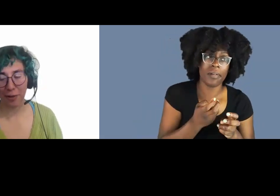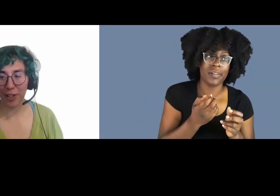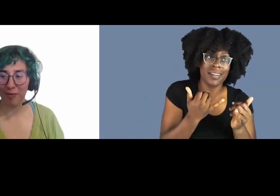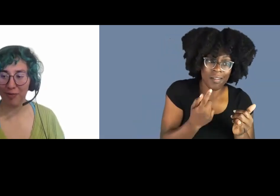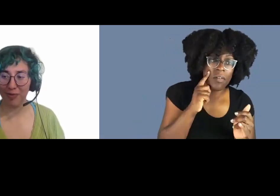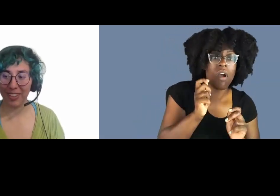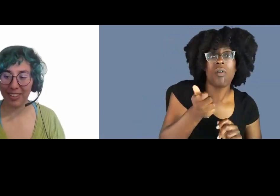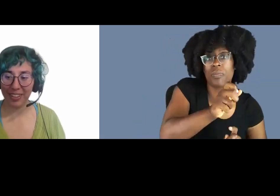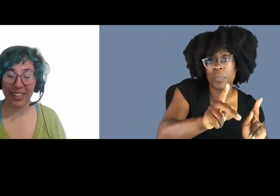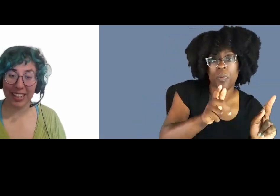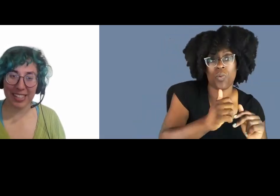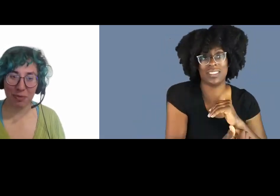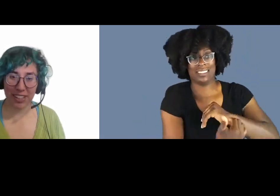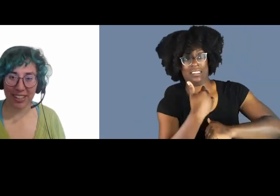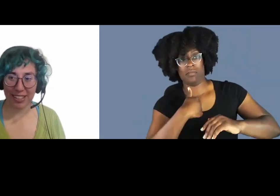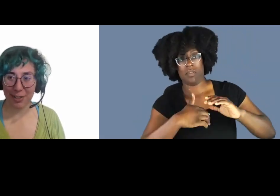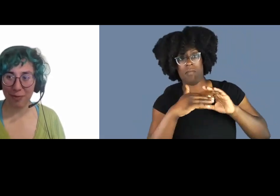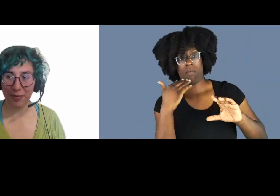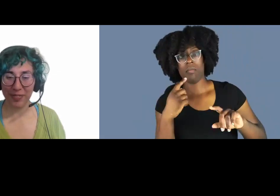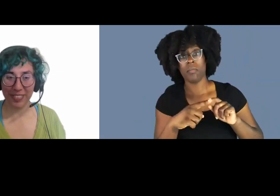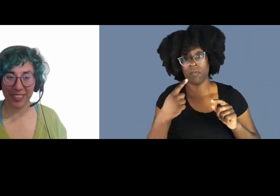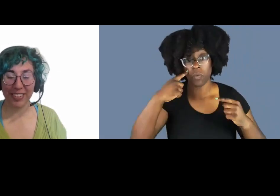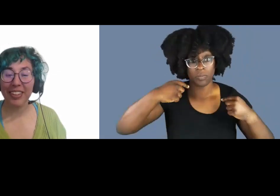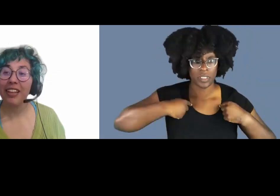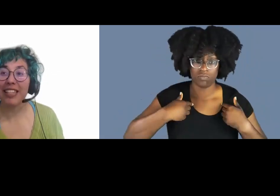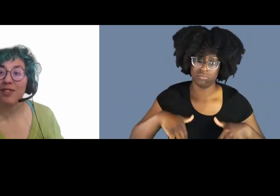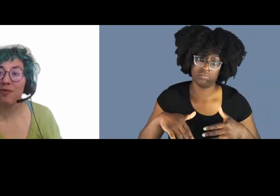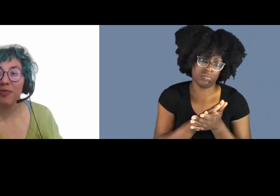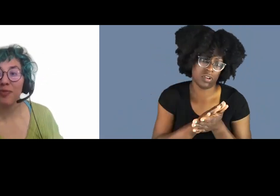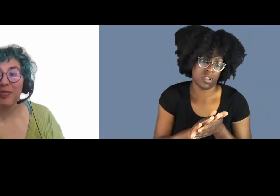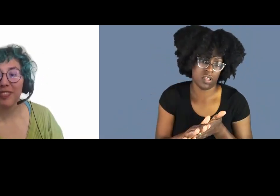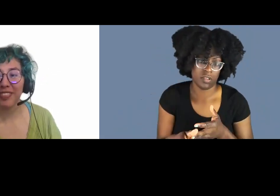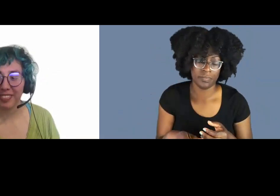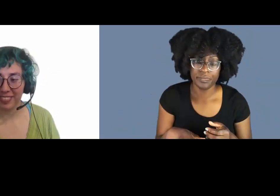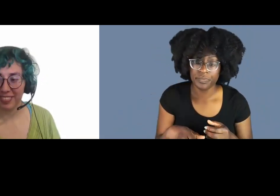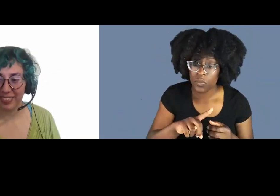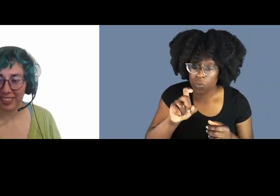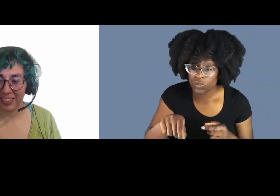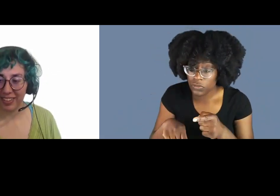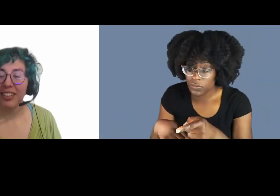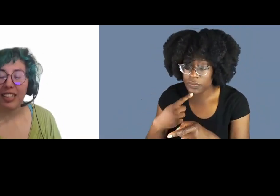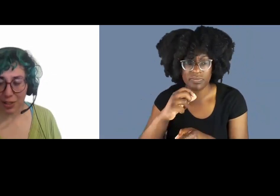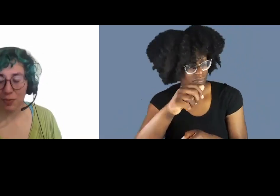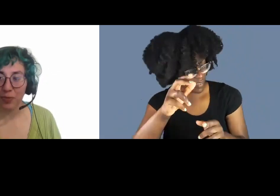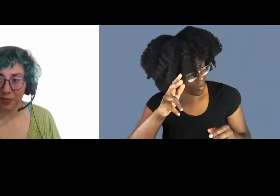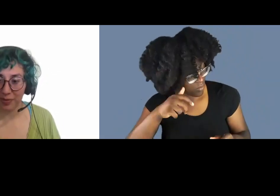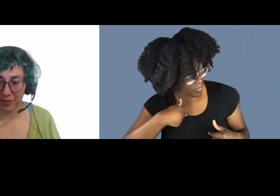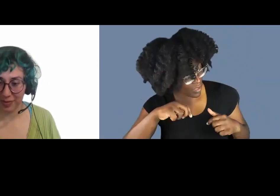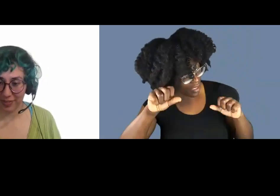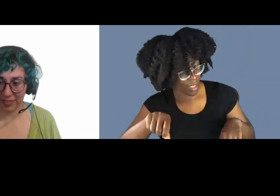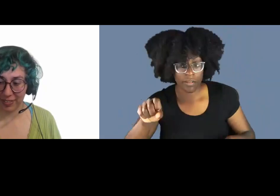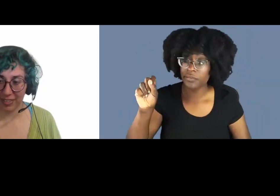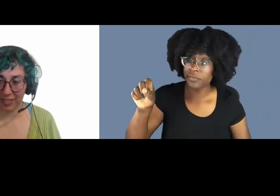for everyone. Next slide, please. Can you hear me? Yes. We have a question. Yes. If I